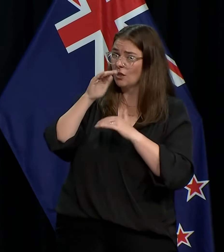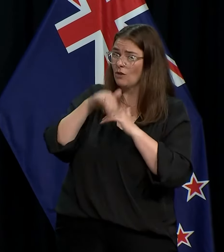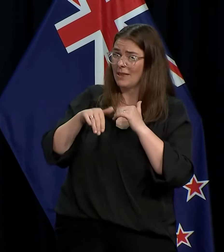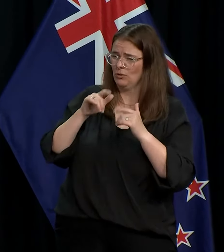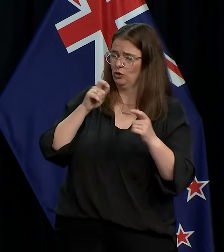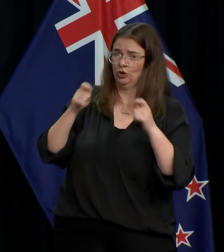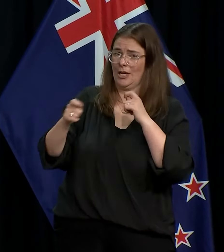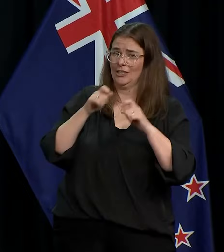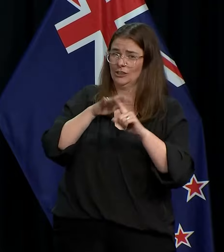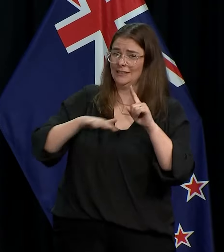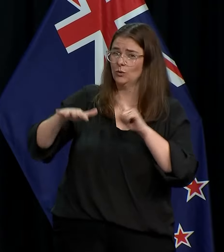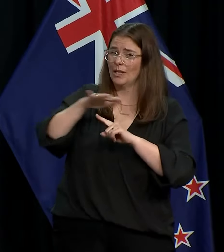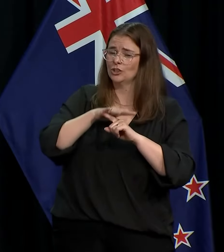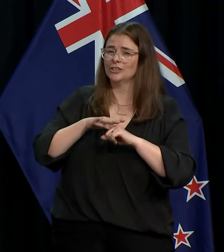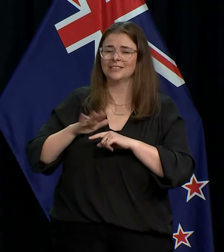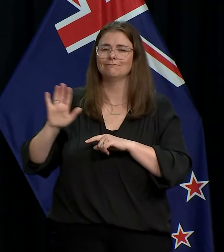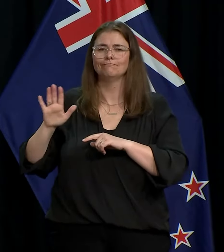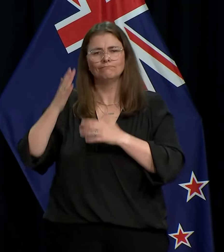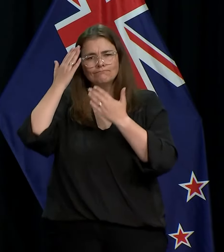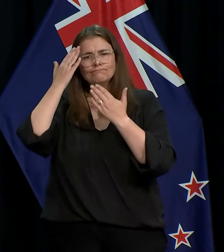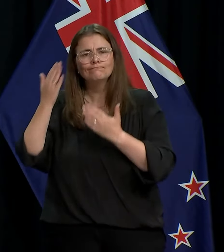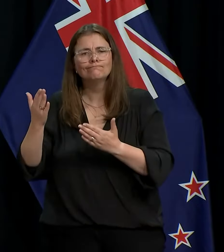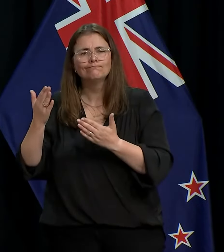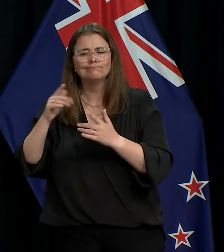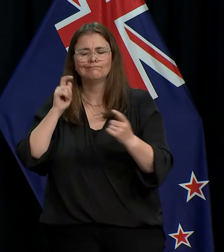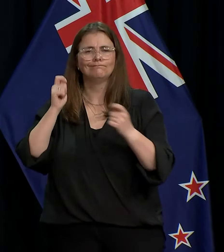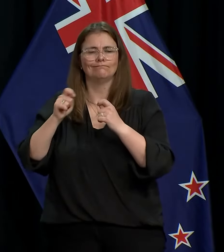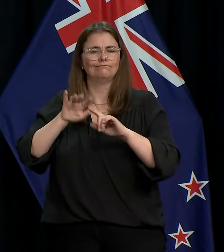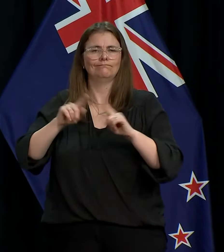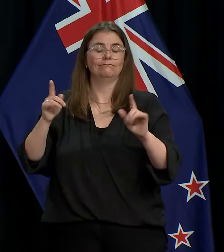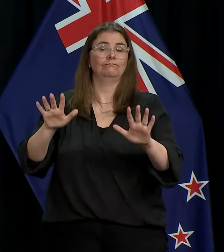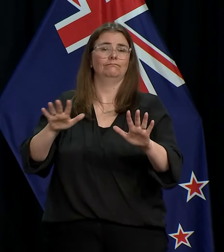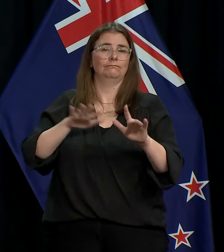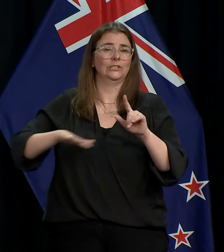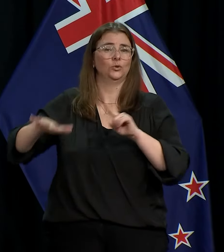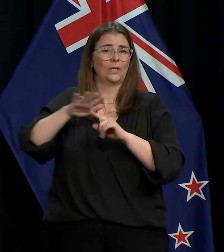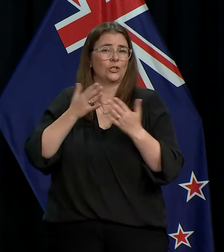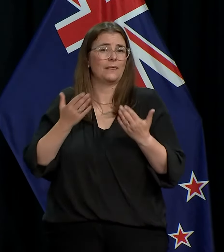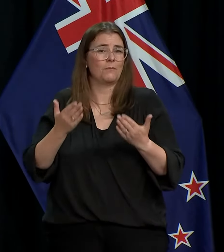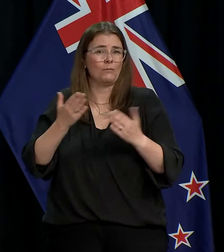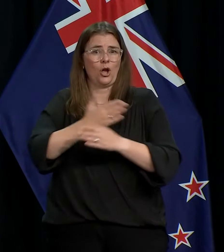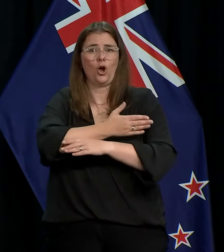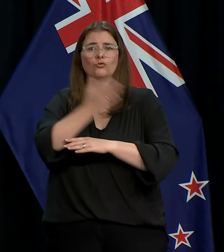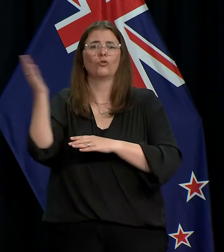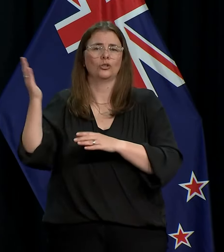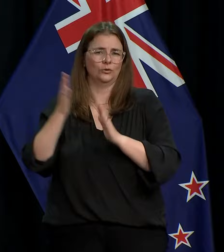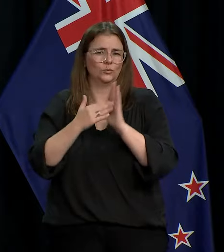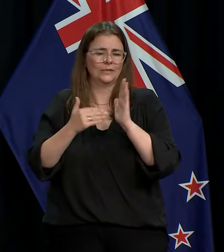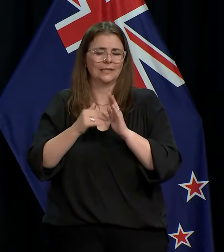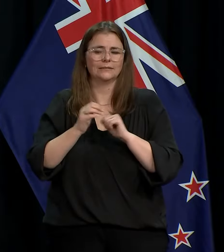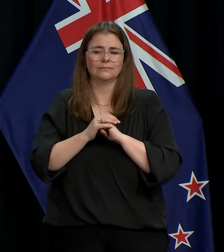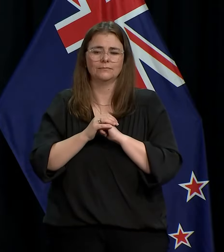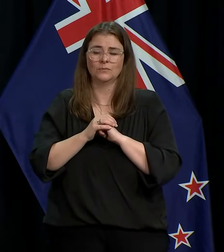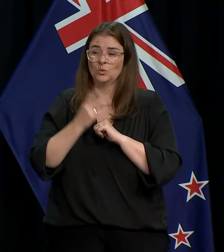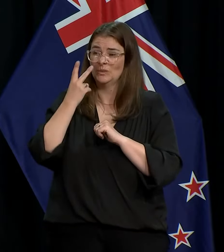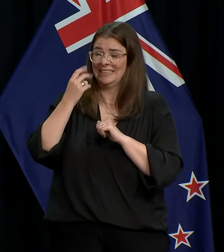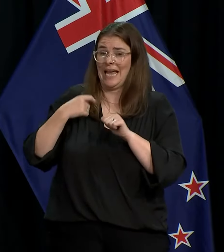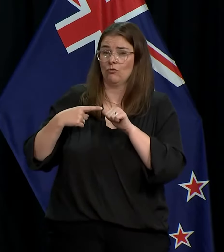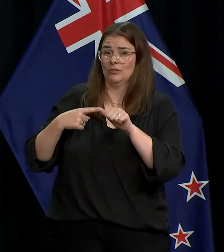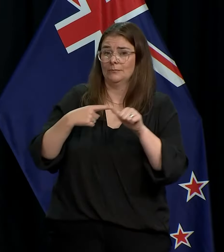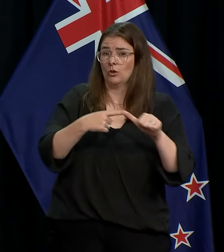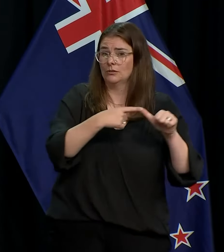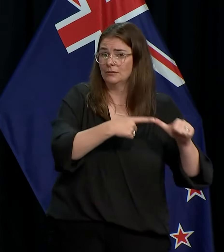circumstances. Look, there's absolute acknowledgement of the changing circumstances that we're experiencing across the board, and you'll see that from our